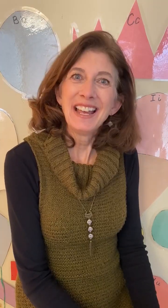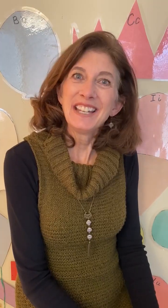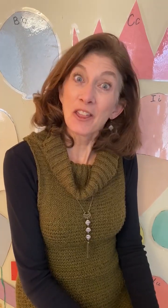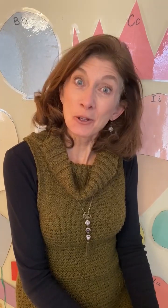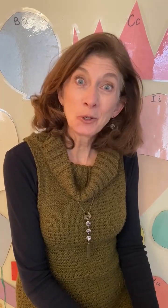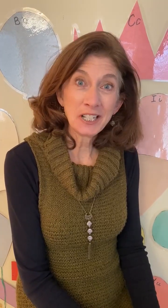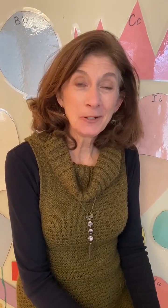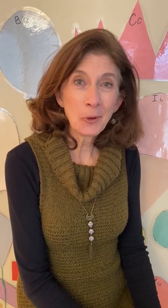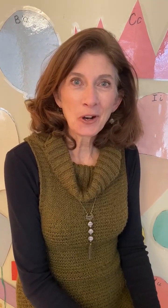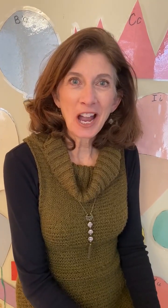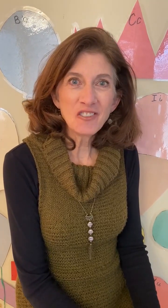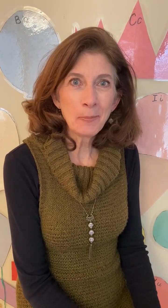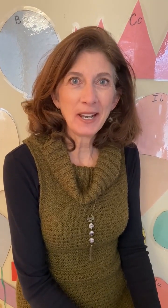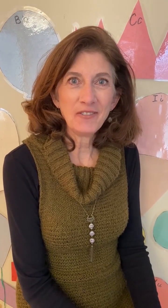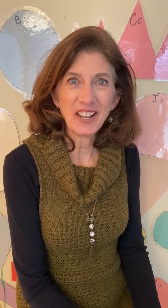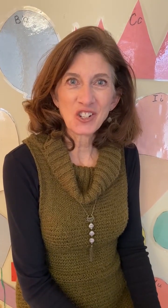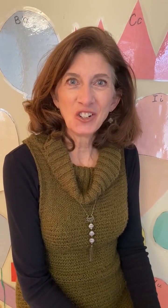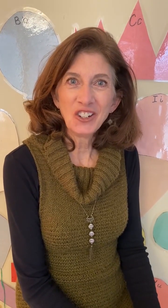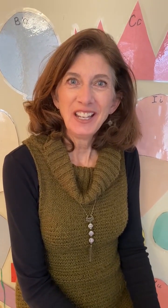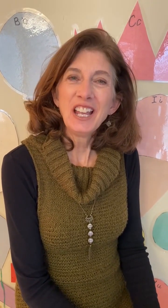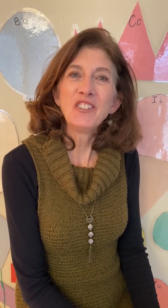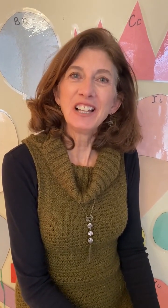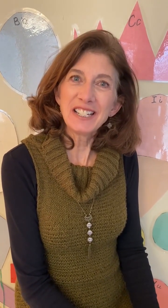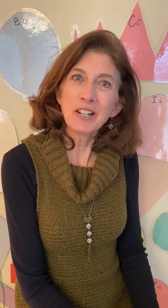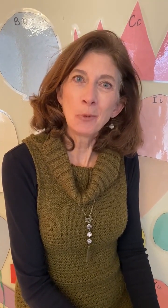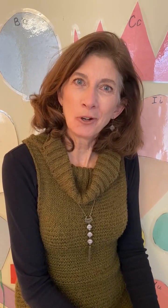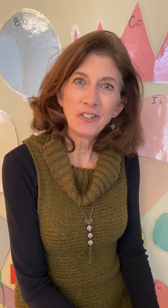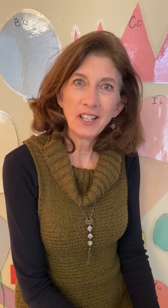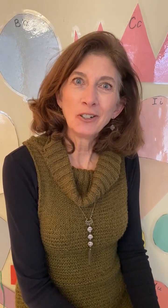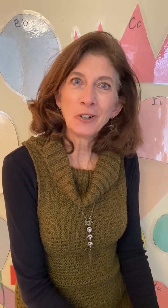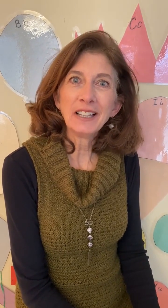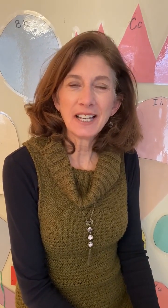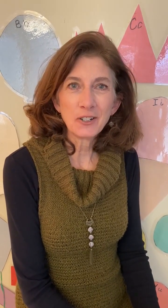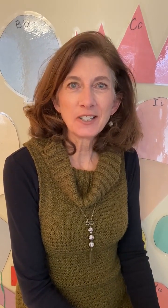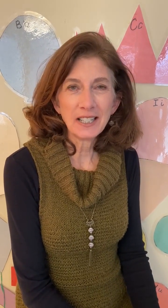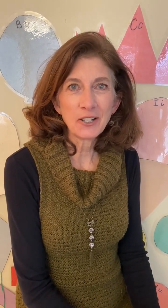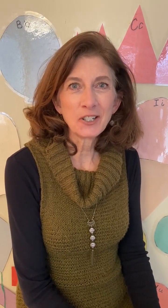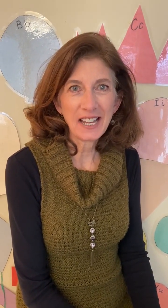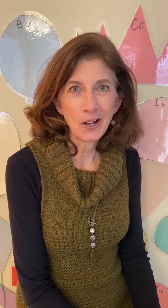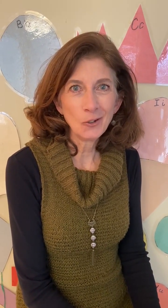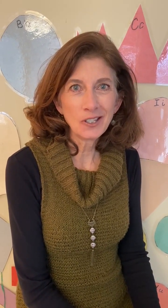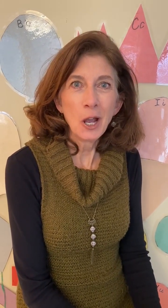Now that we're done with our alphabet adventure, if you'd like to have more fun learning letters and letter sounds,